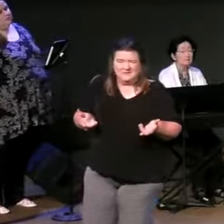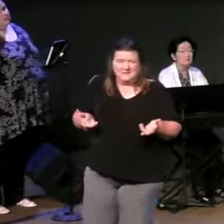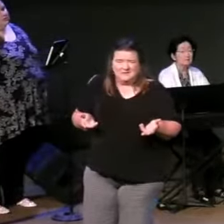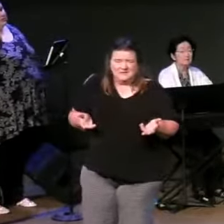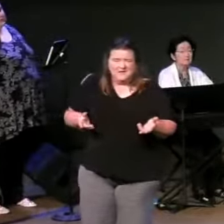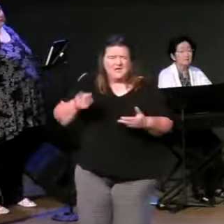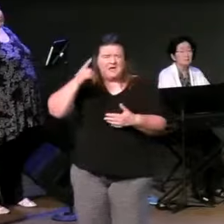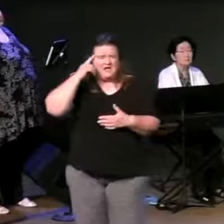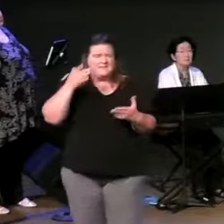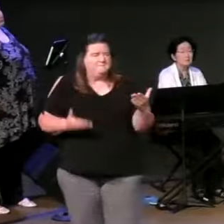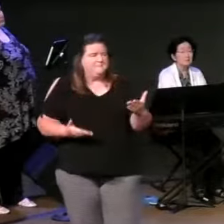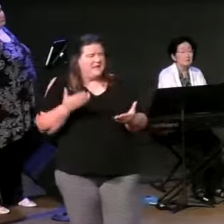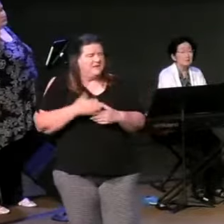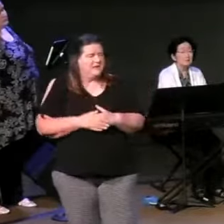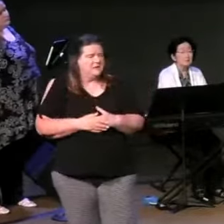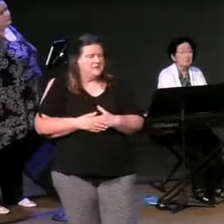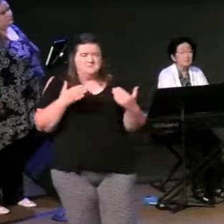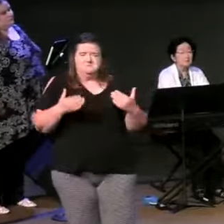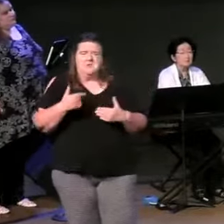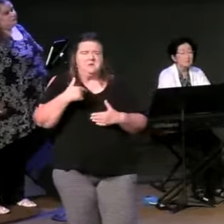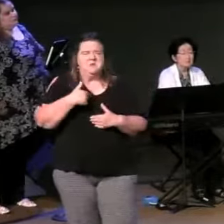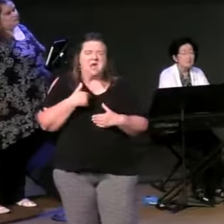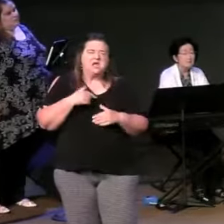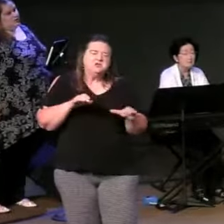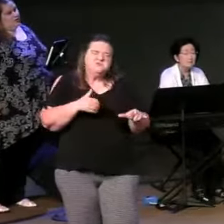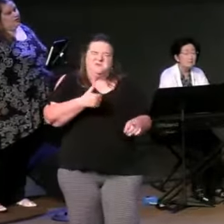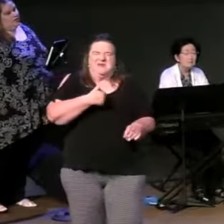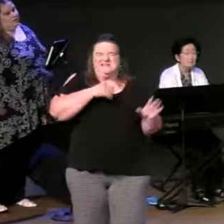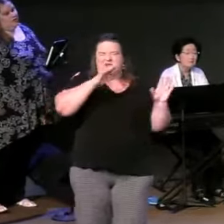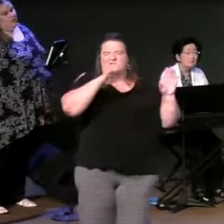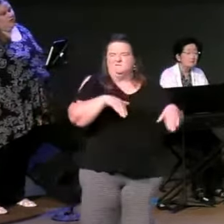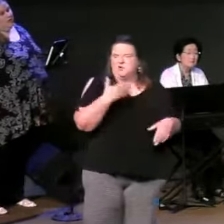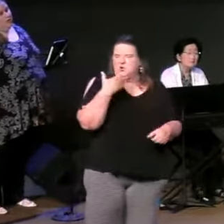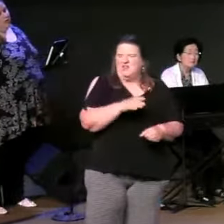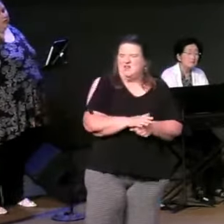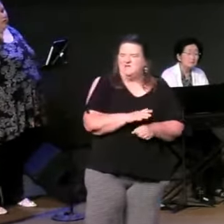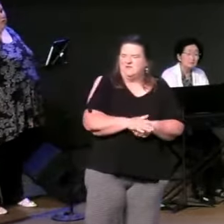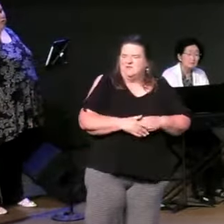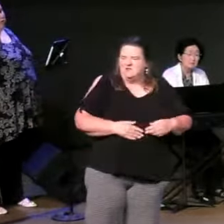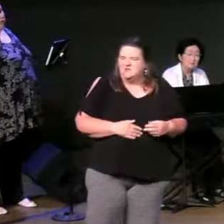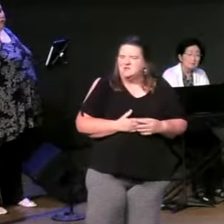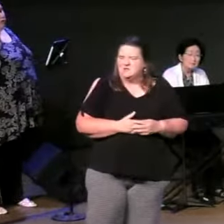I thought, maybe I can just make it on my own.